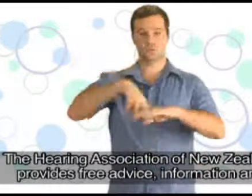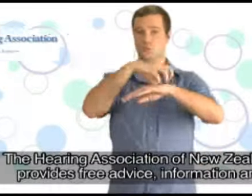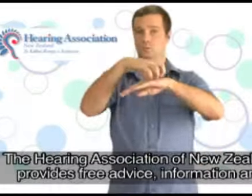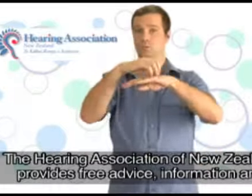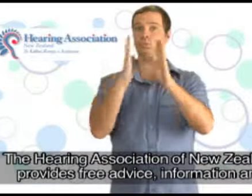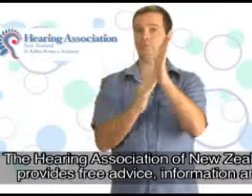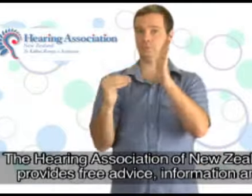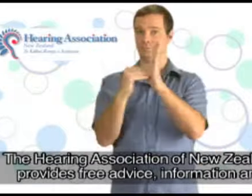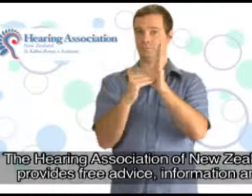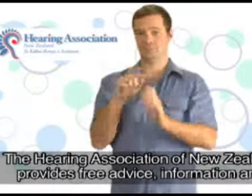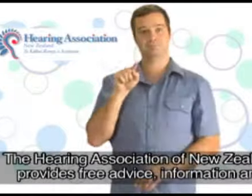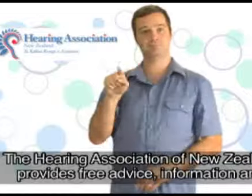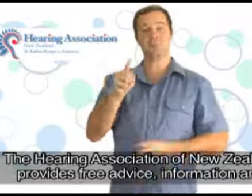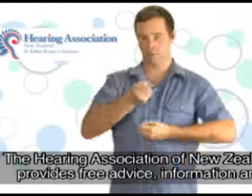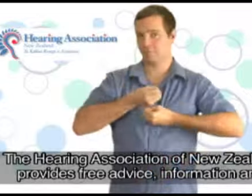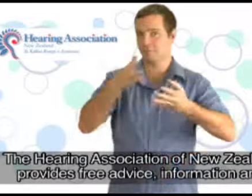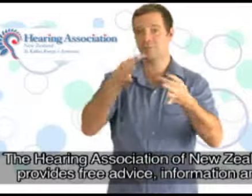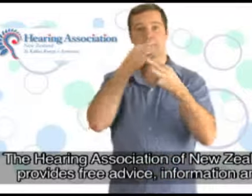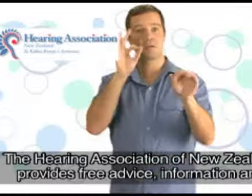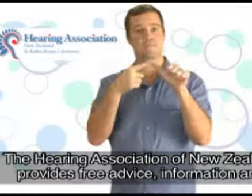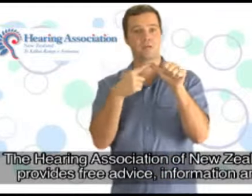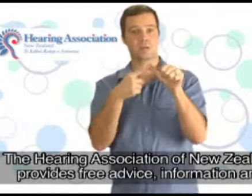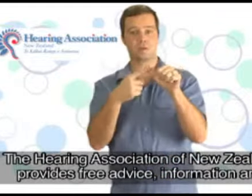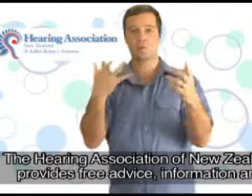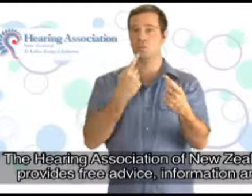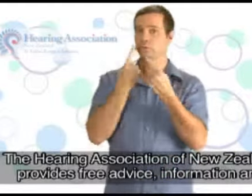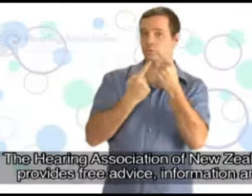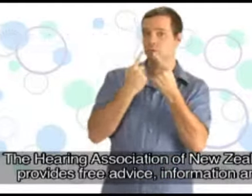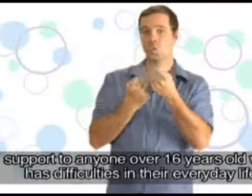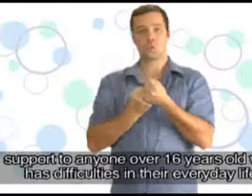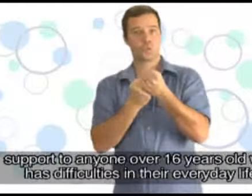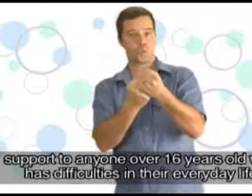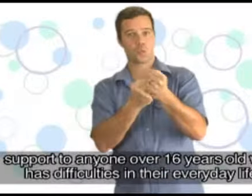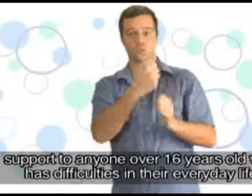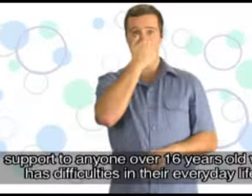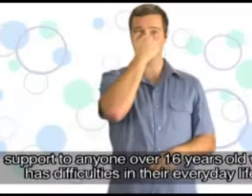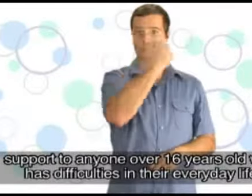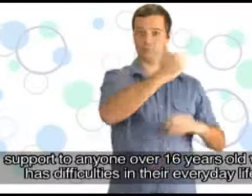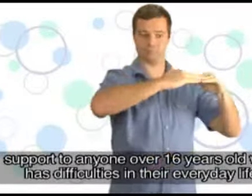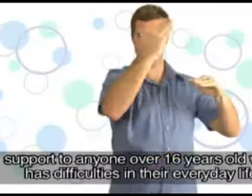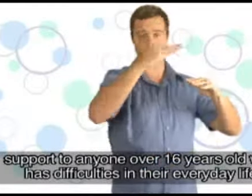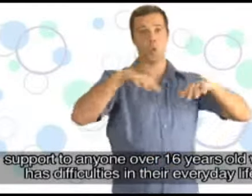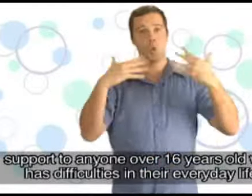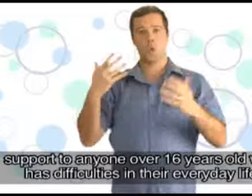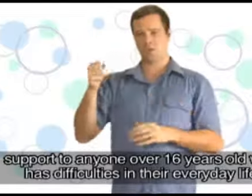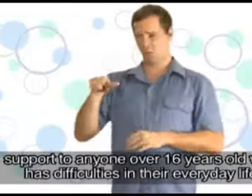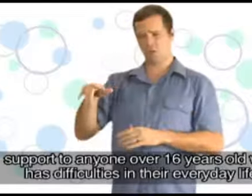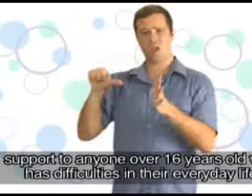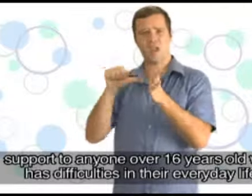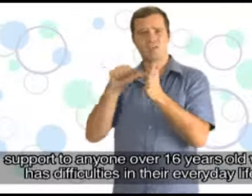The Hearing Association of New Zealand provides free advice, information and support to anyone over 16 years old who has difficulties